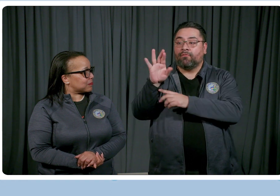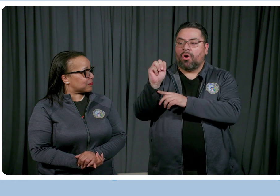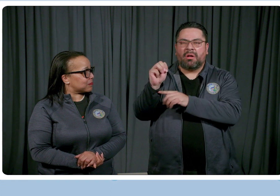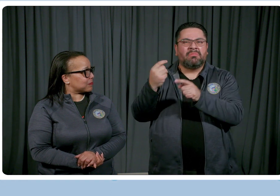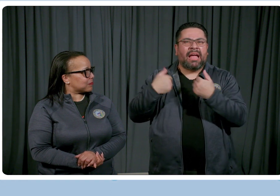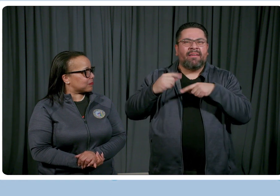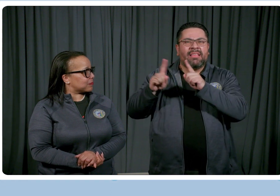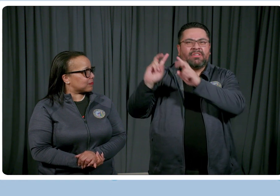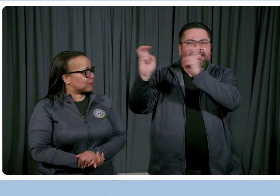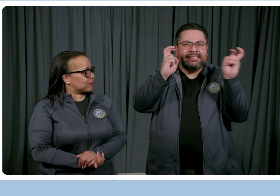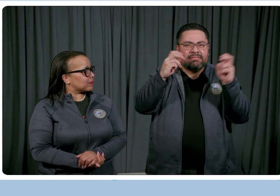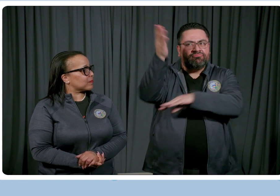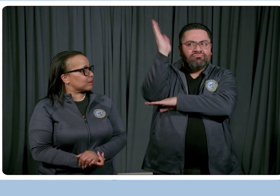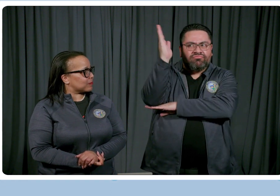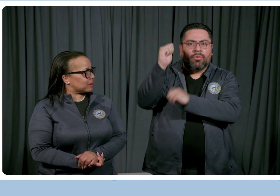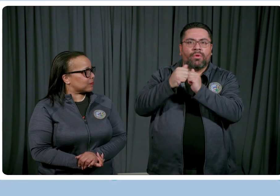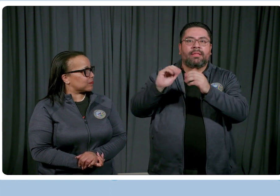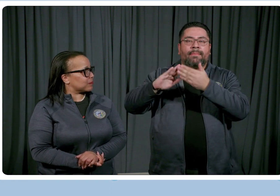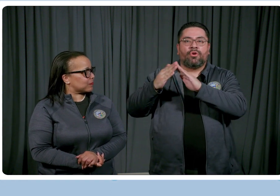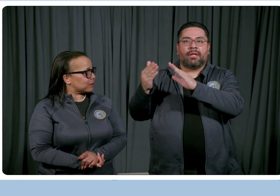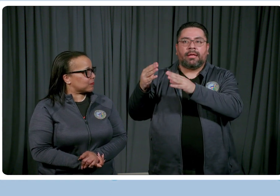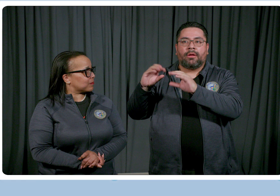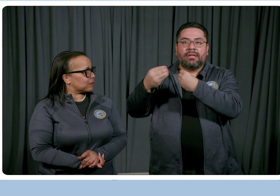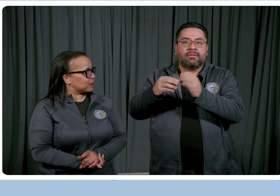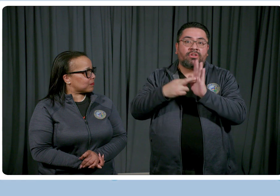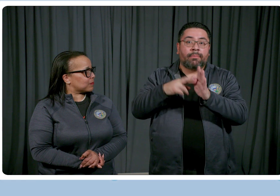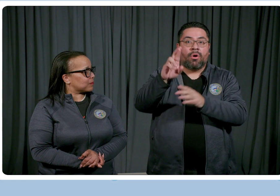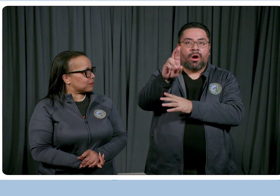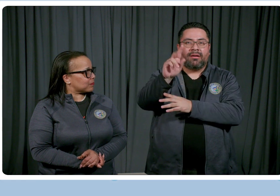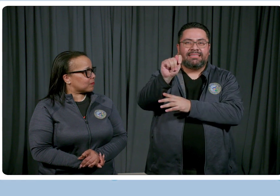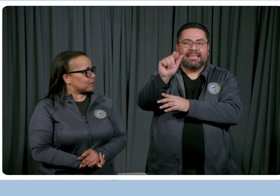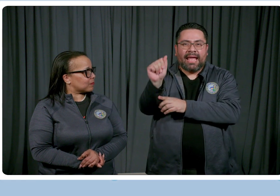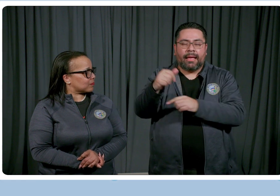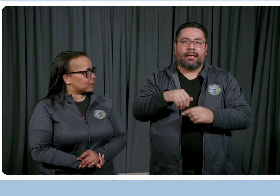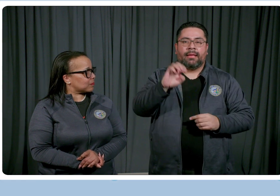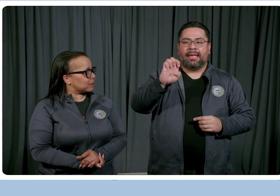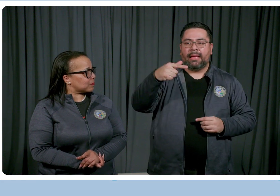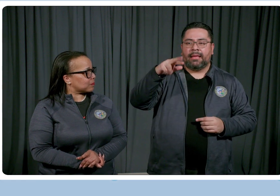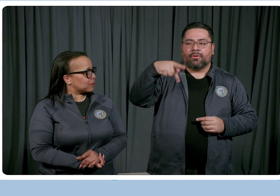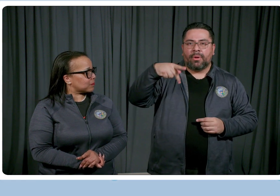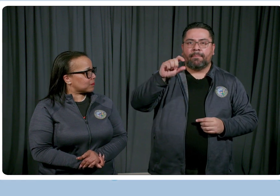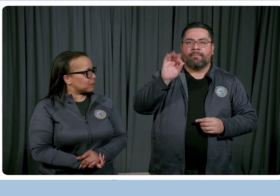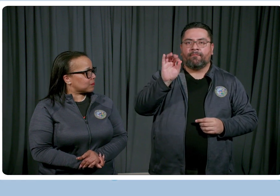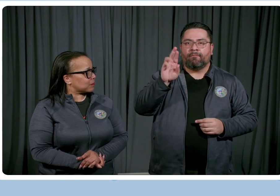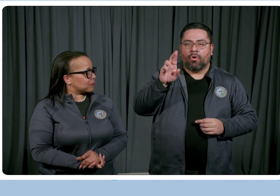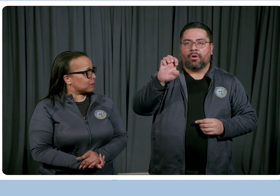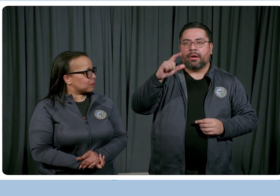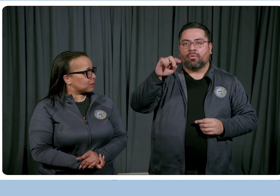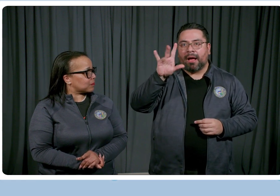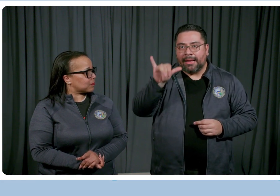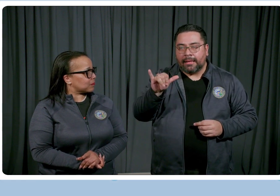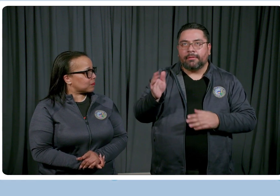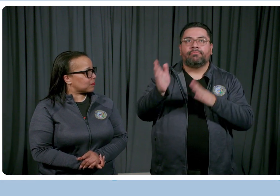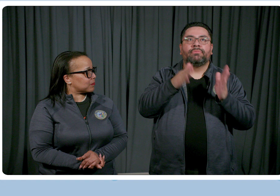various conversations with community organizations such as the RTA, Equip for Equality. We'll also have